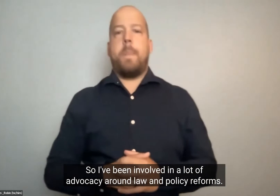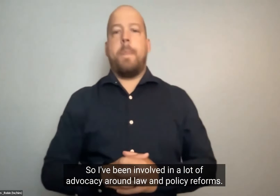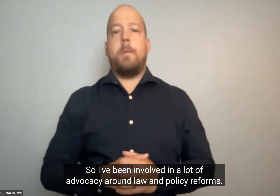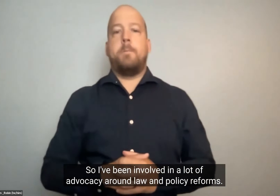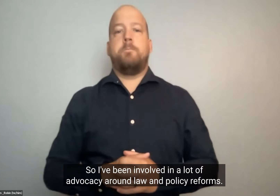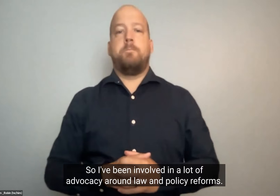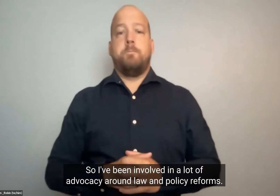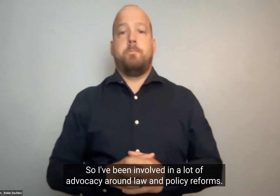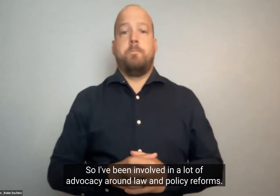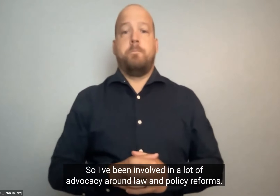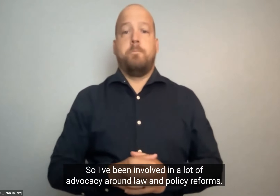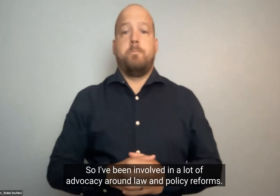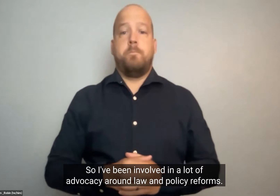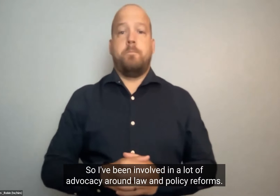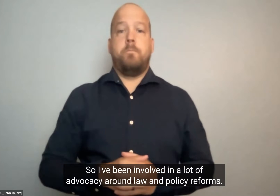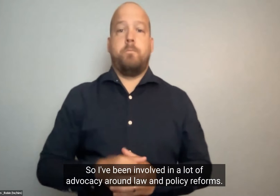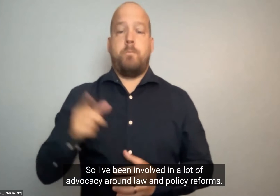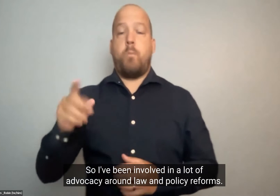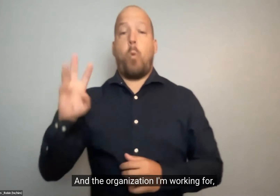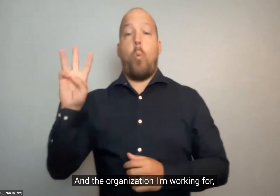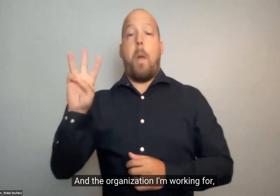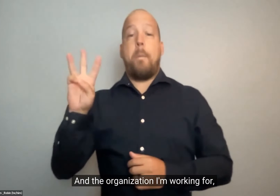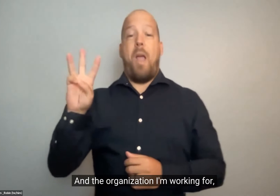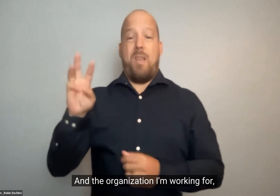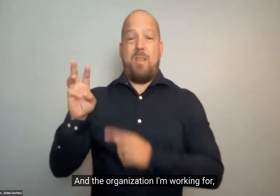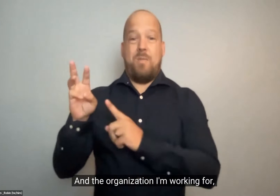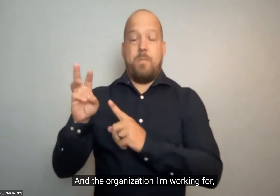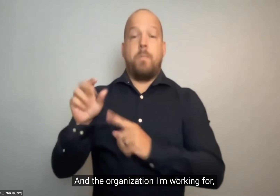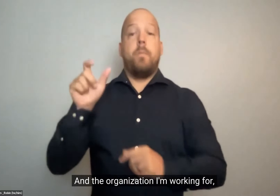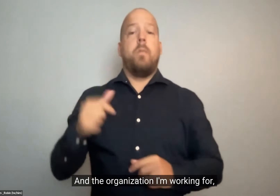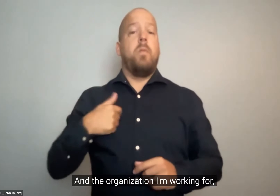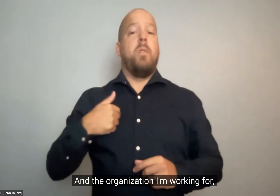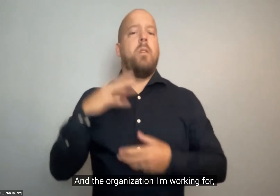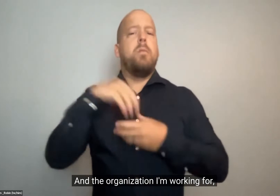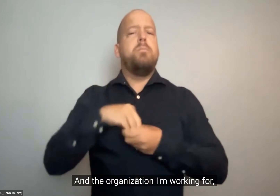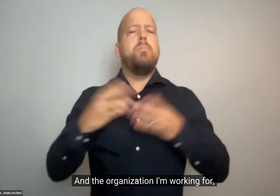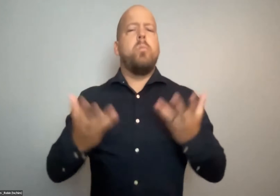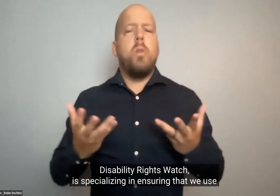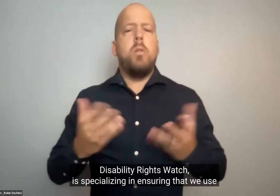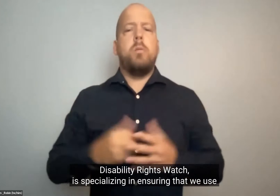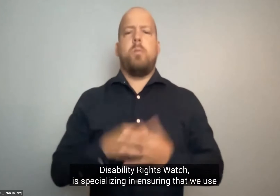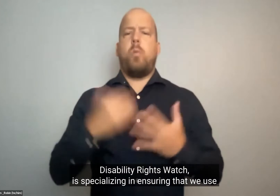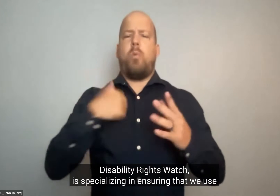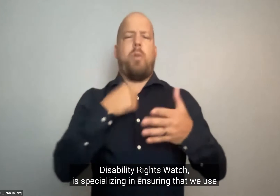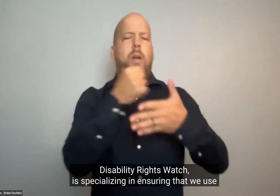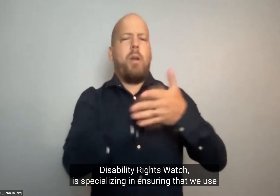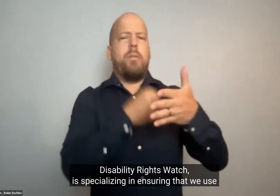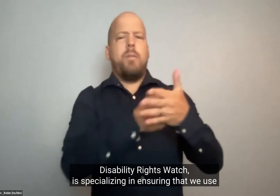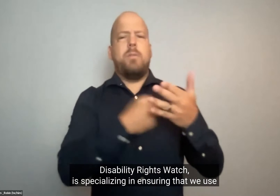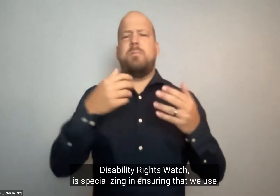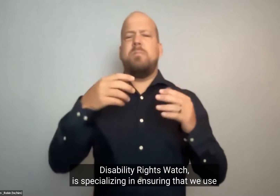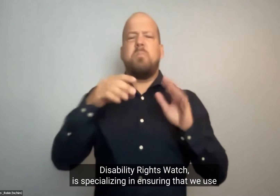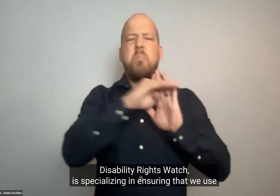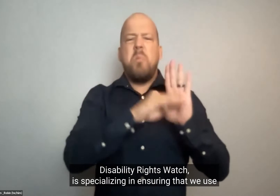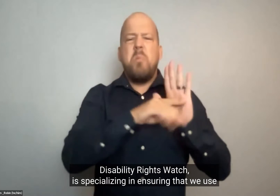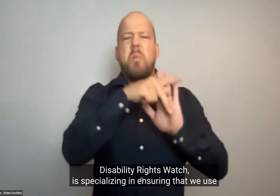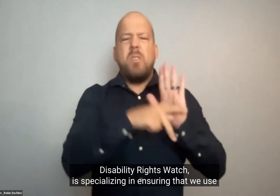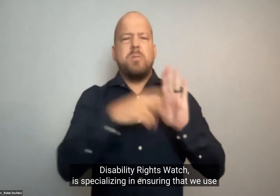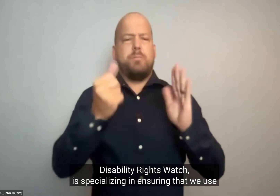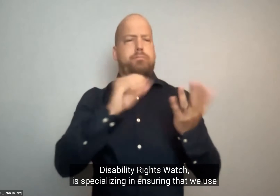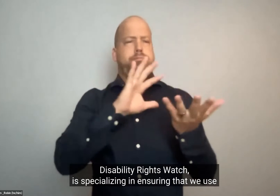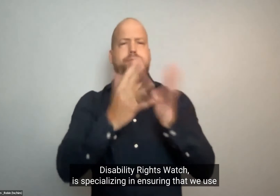and policy reforms. And the organization I'm working for, Disability Rights Watch,